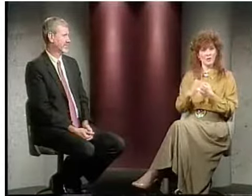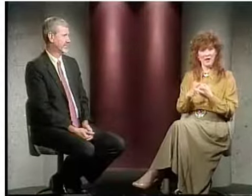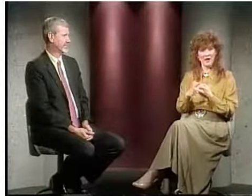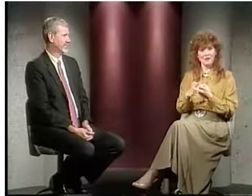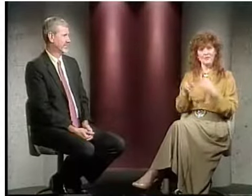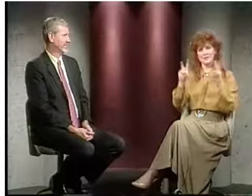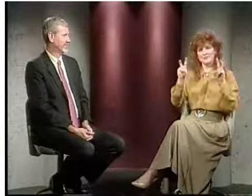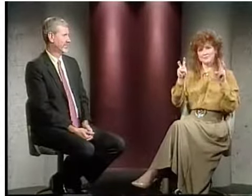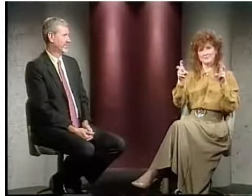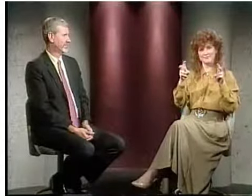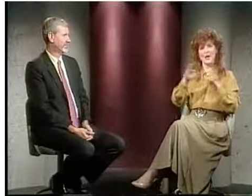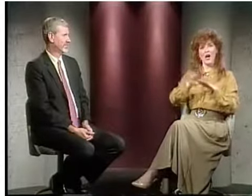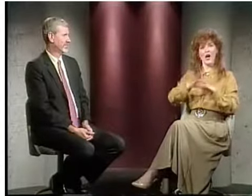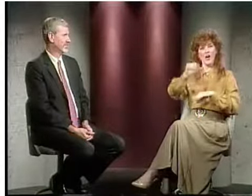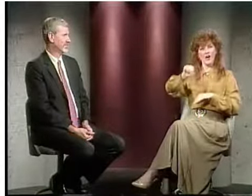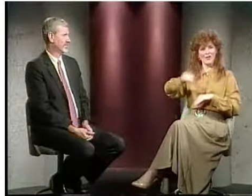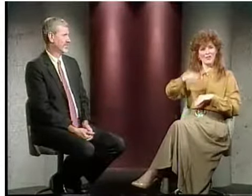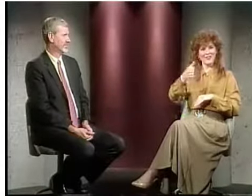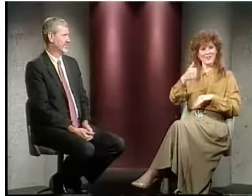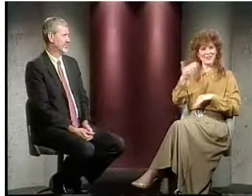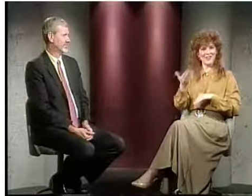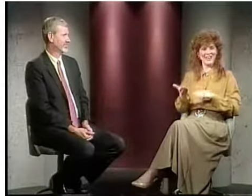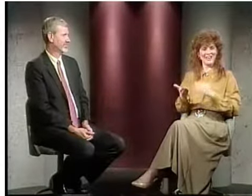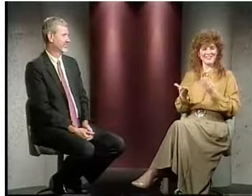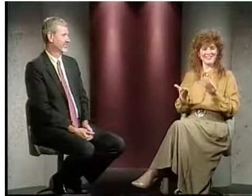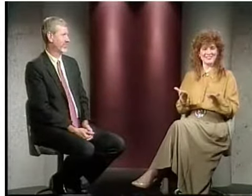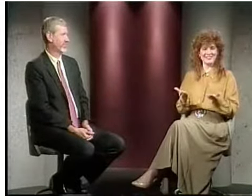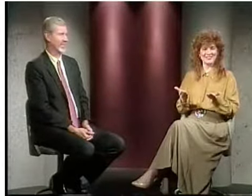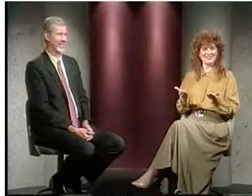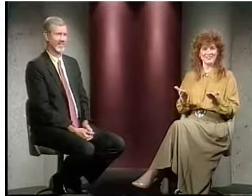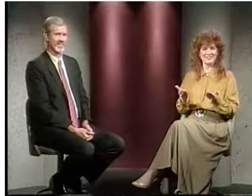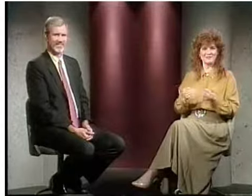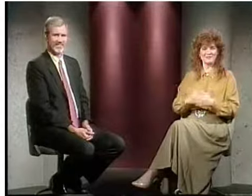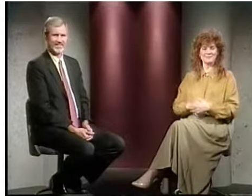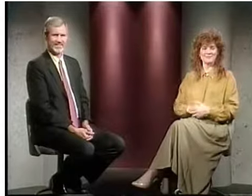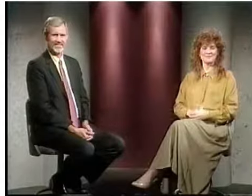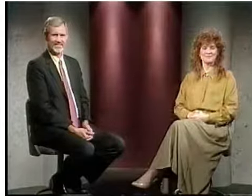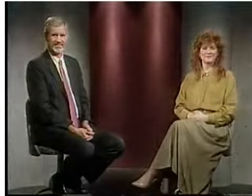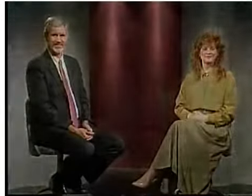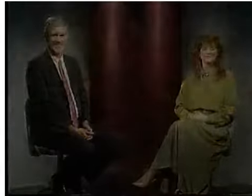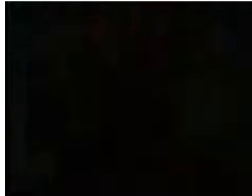to focus on this. See you next time on the series On the Other Hand.